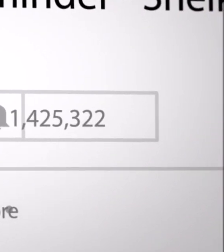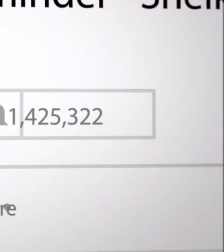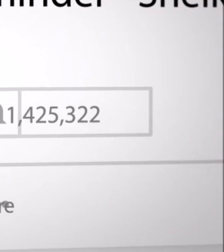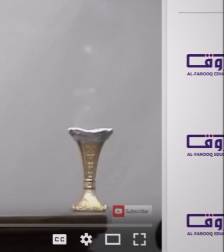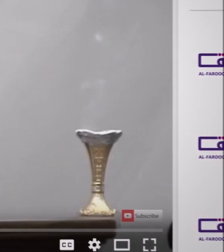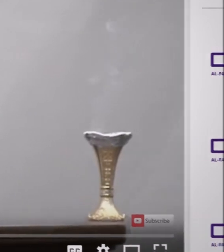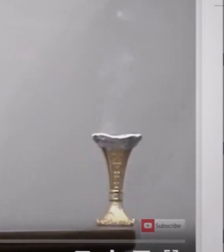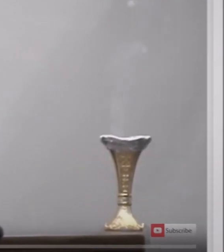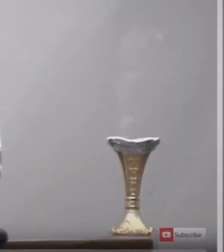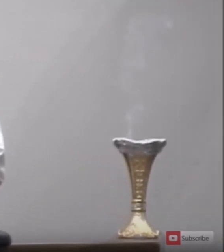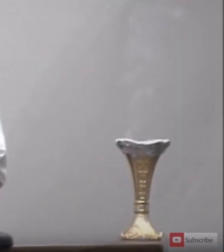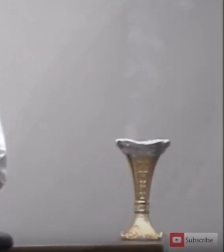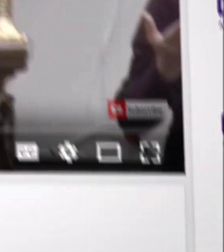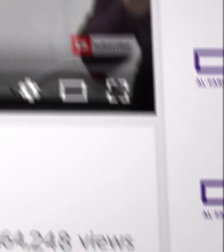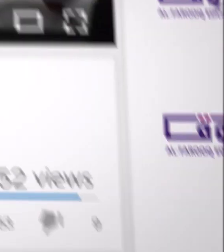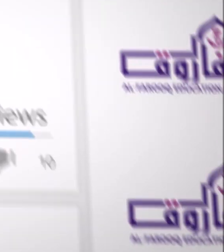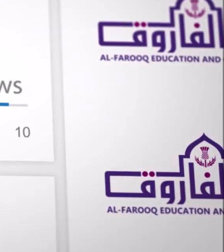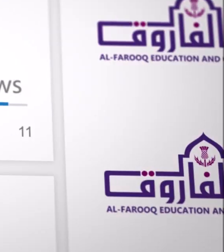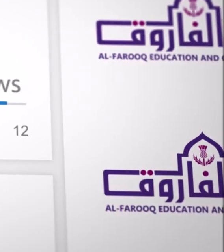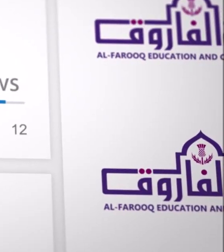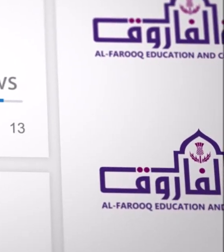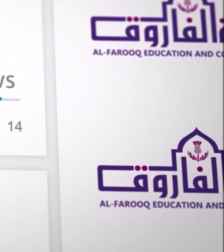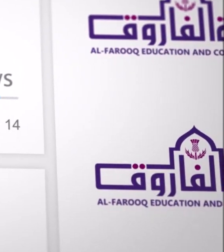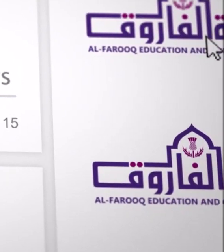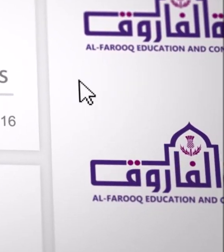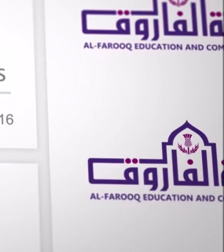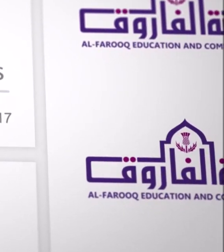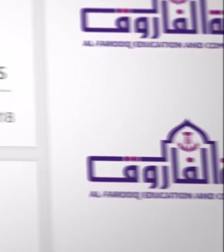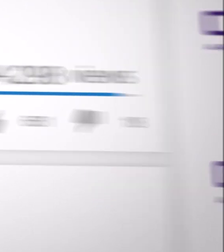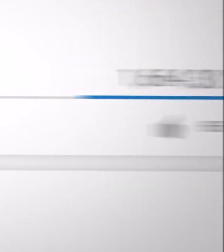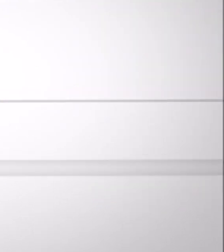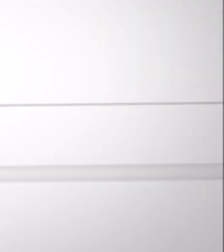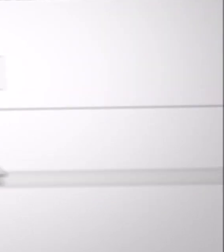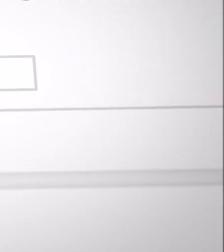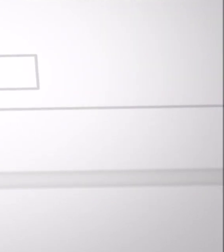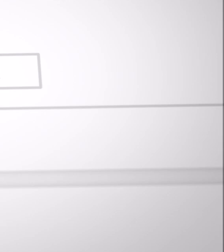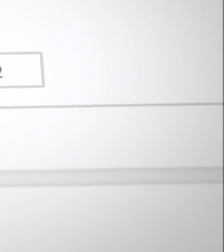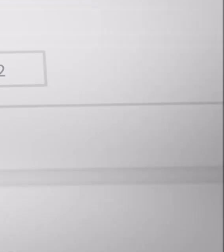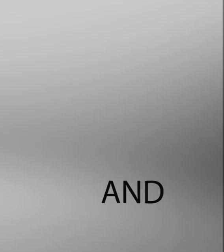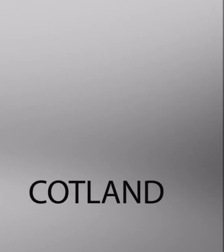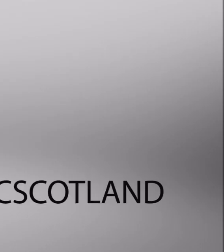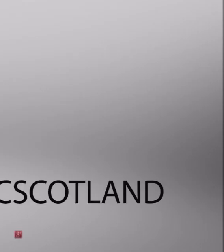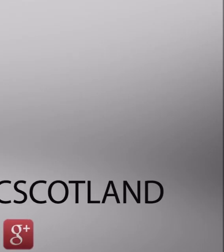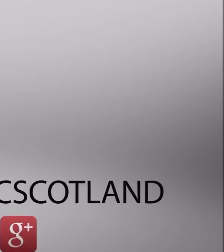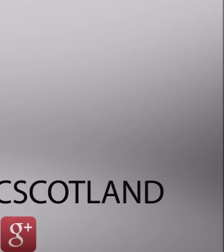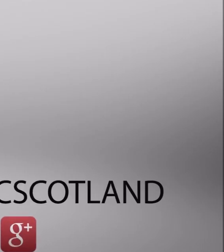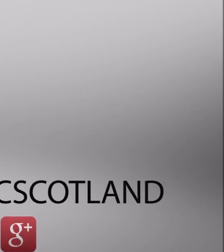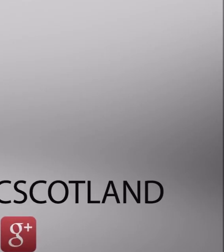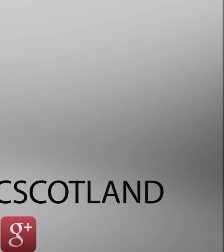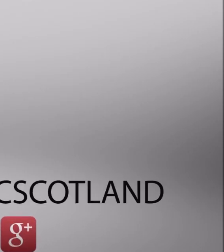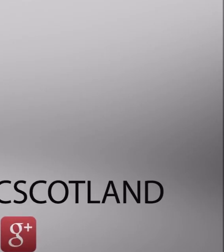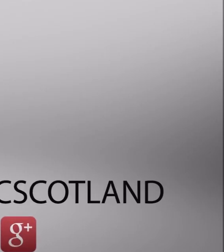ilaha illallah, la ilaha illallah,